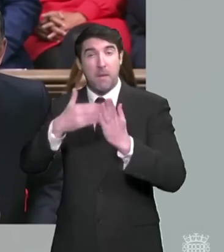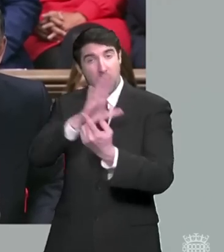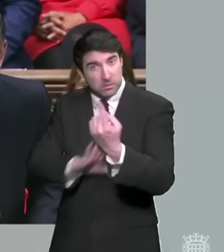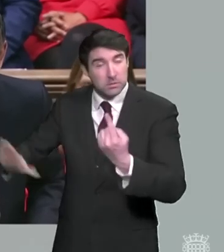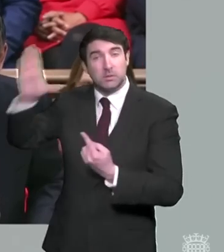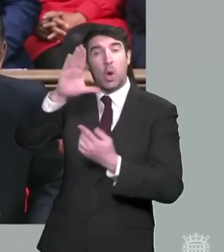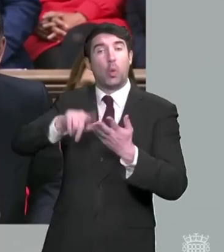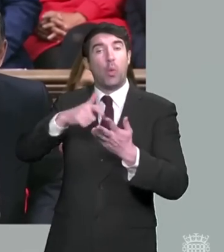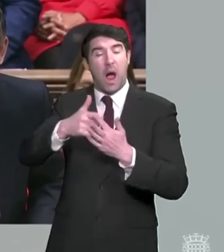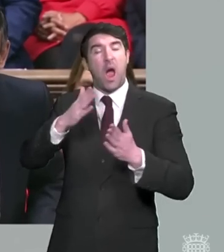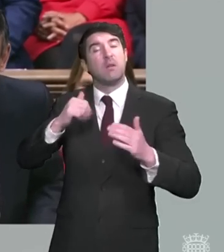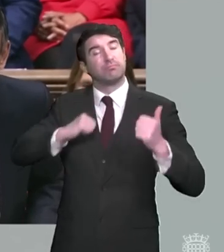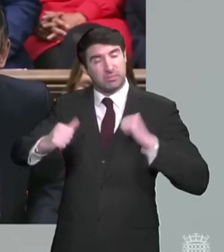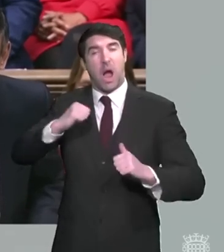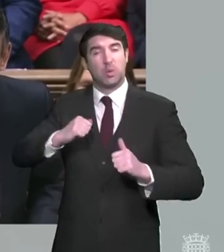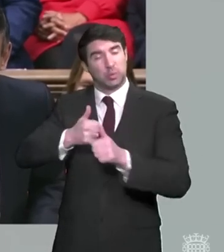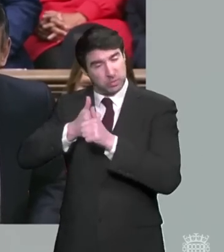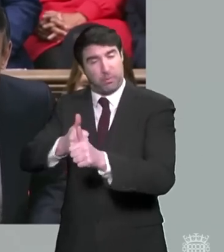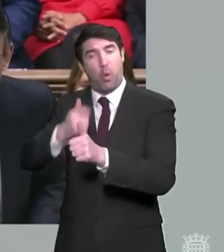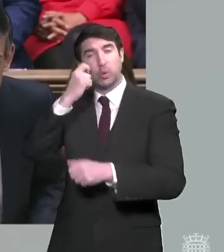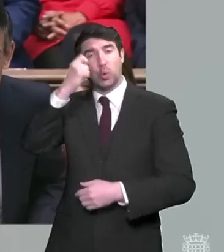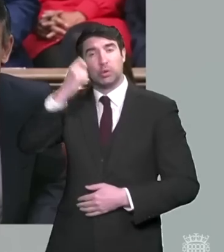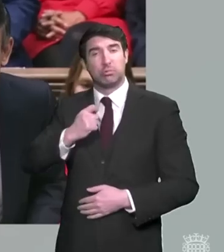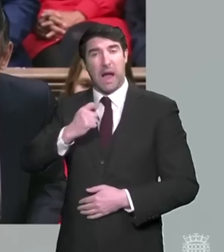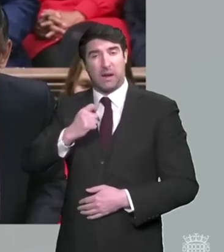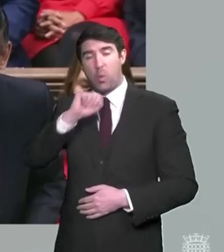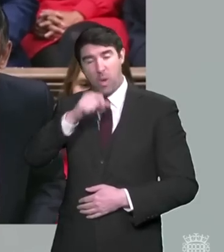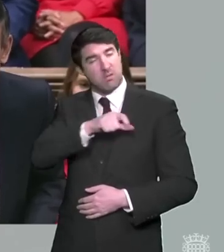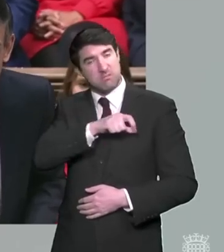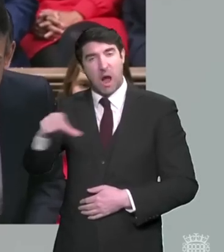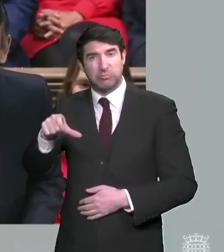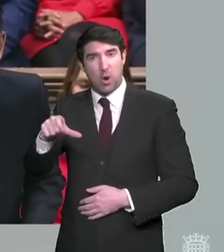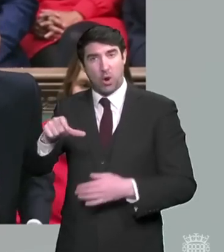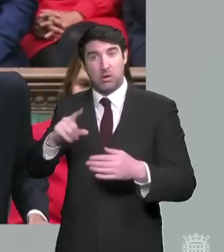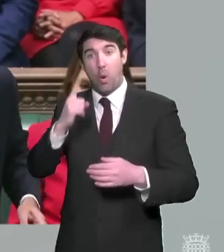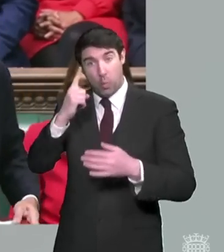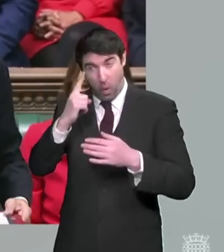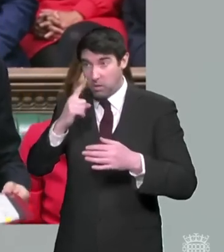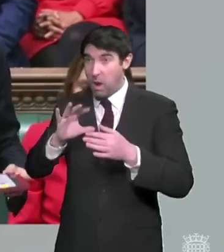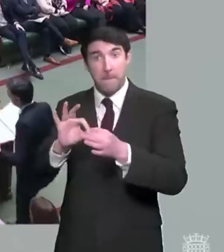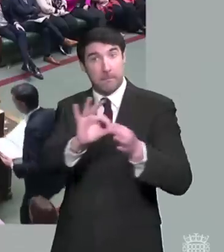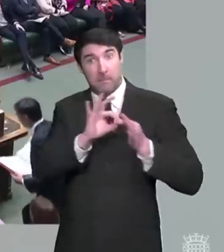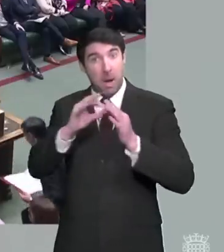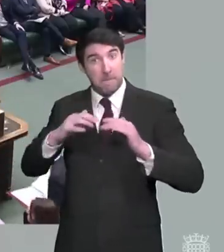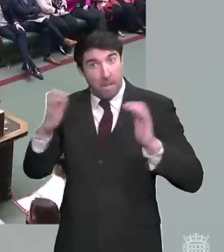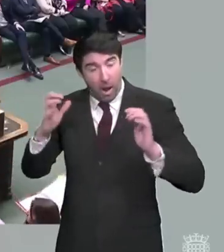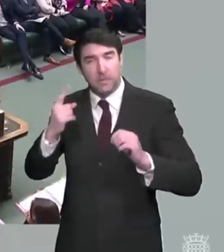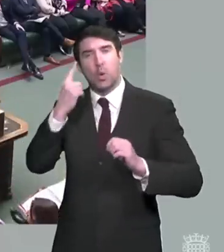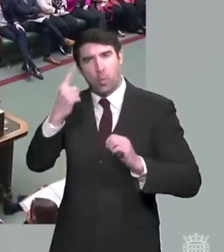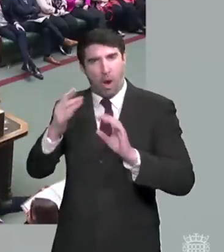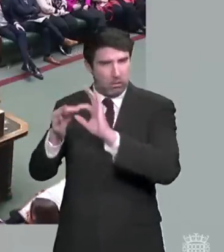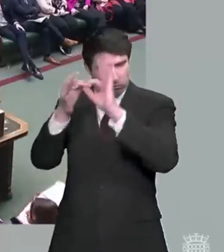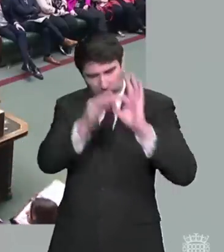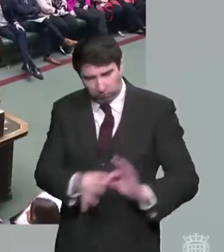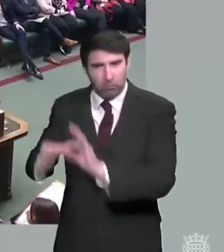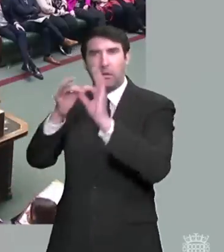when the moment mattered, and that we will continue to stand with them united as one Parliament and one United Kingdom. Just for the record,